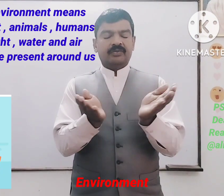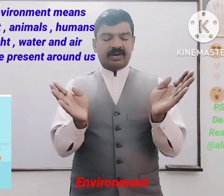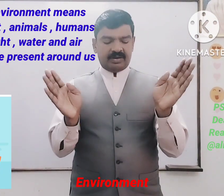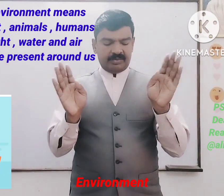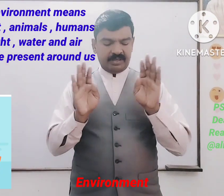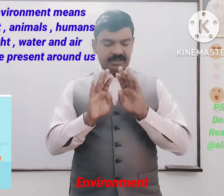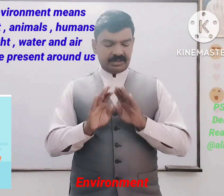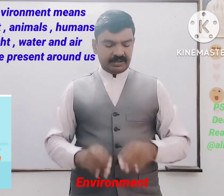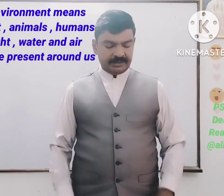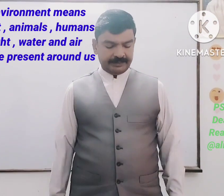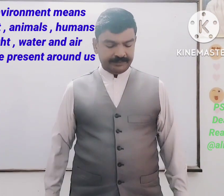environment